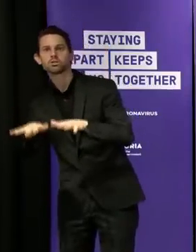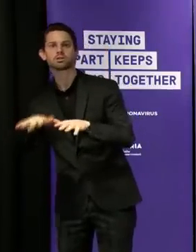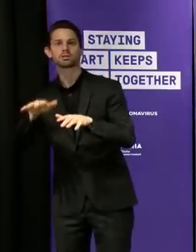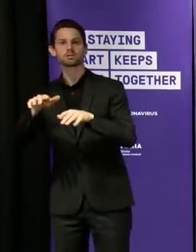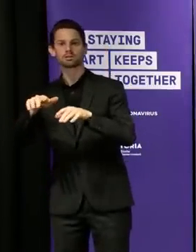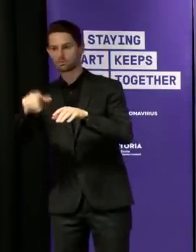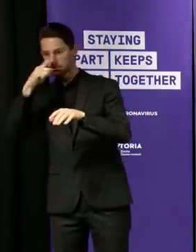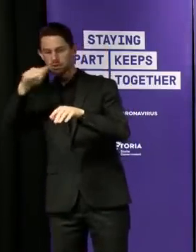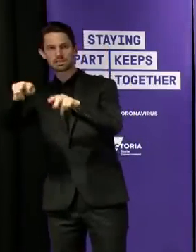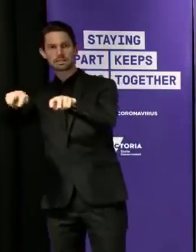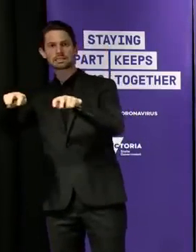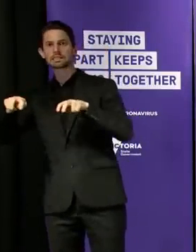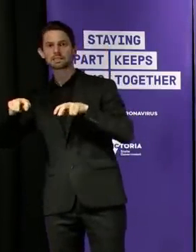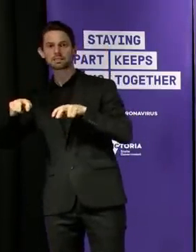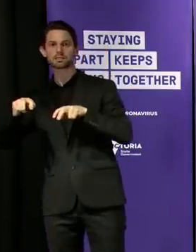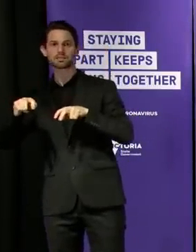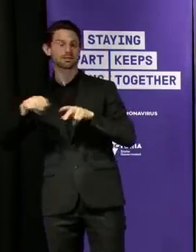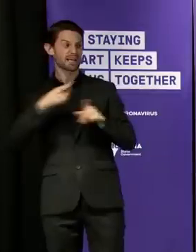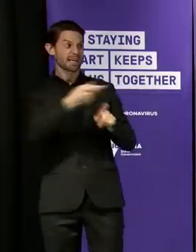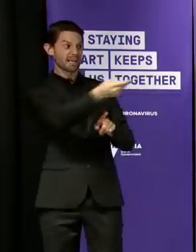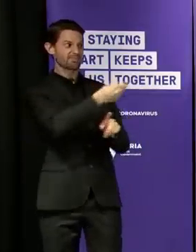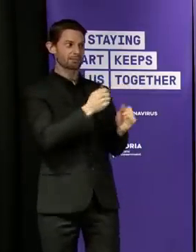plan, and